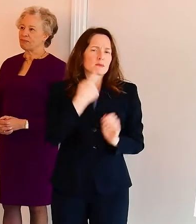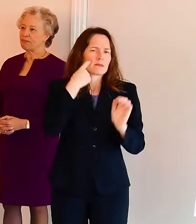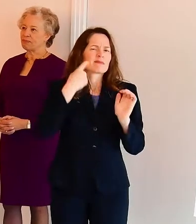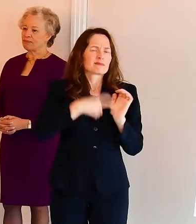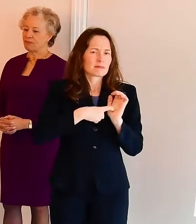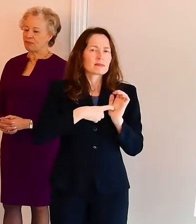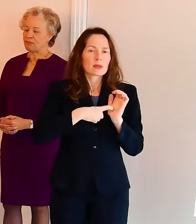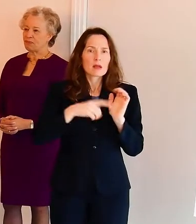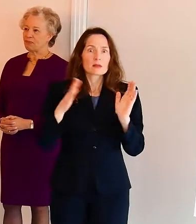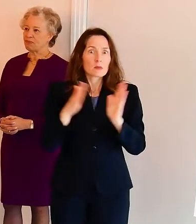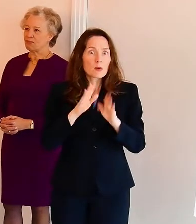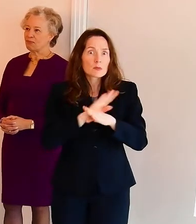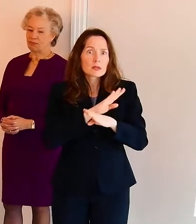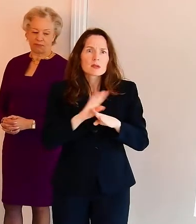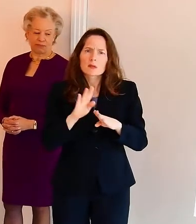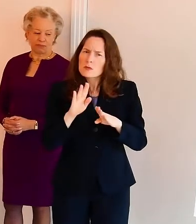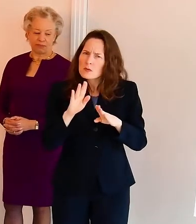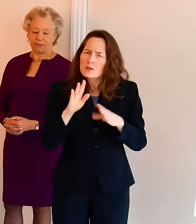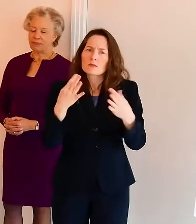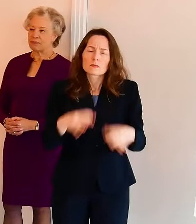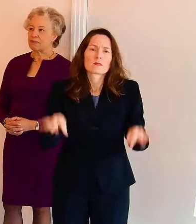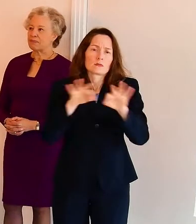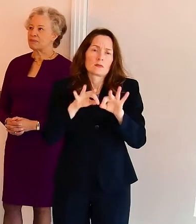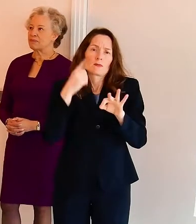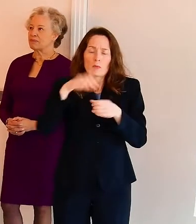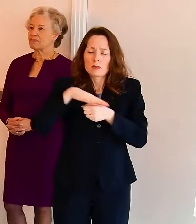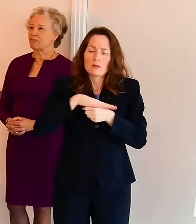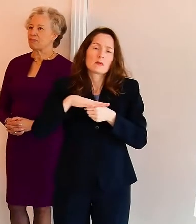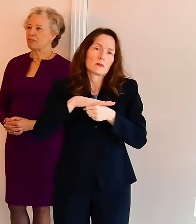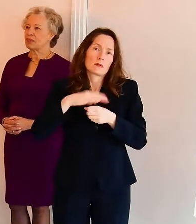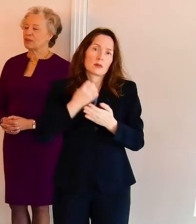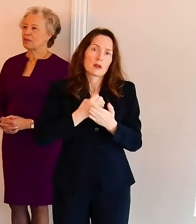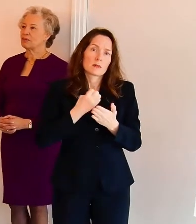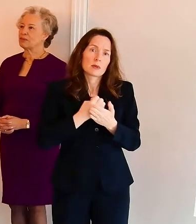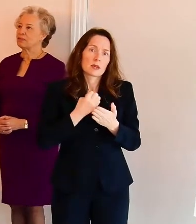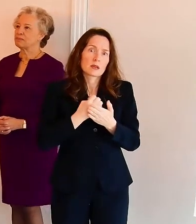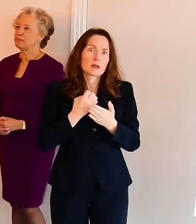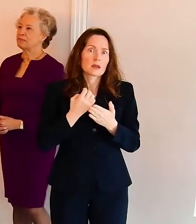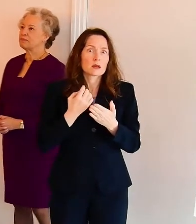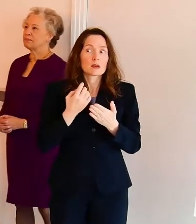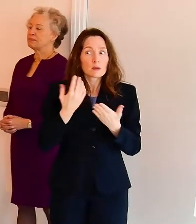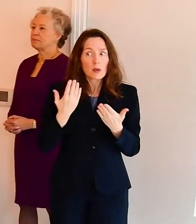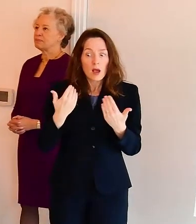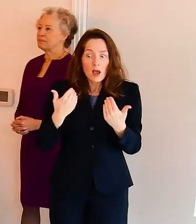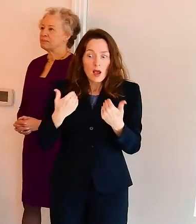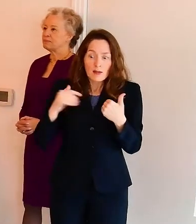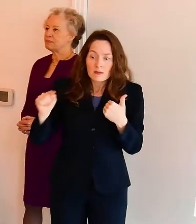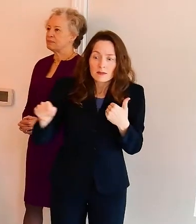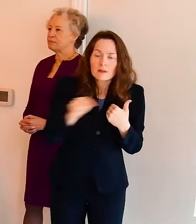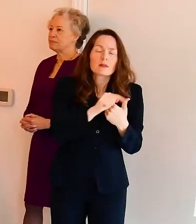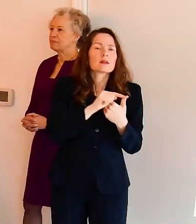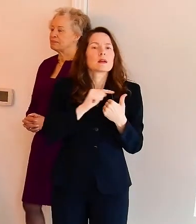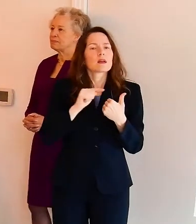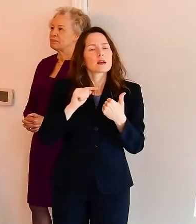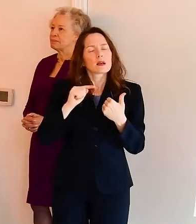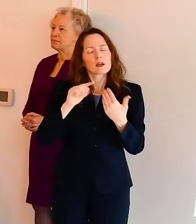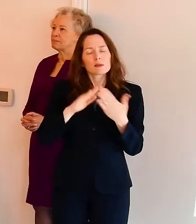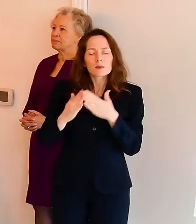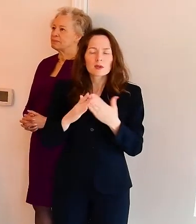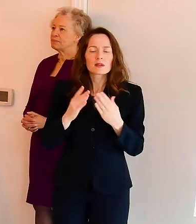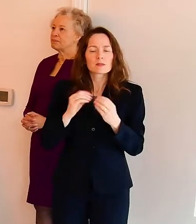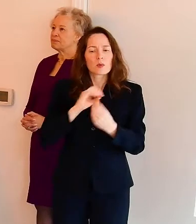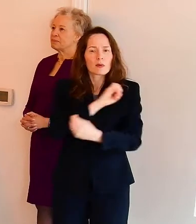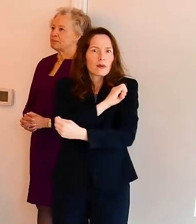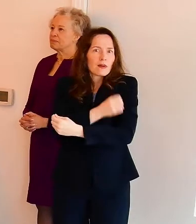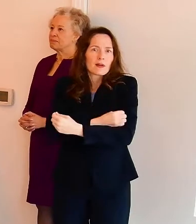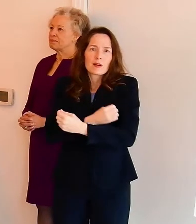are foundational to our region's economy and that they energize our communities. That's one reason why BGE is